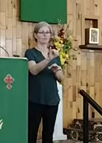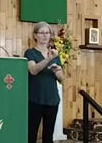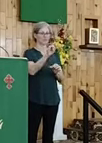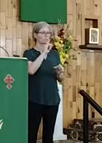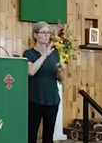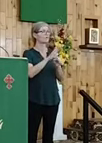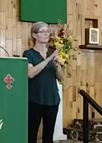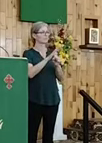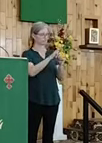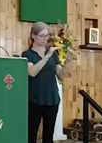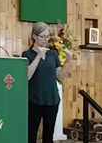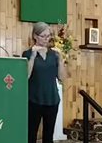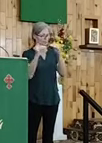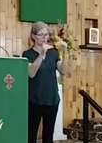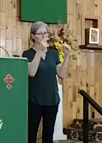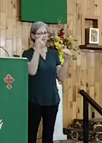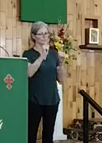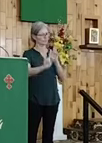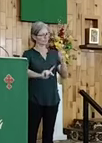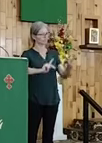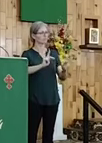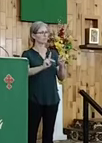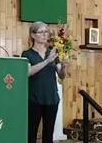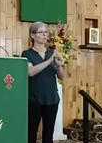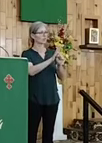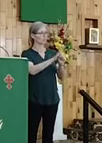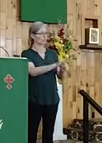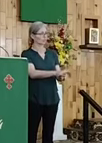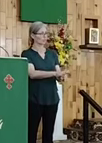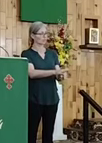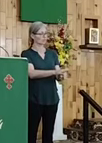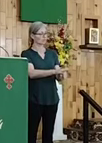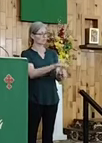the oppressed.